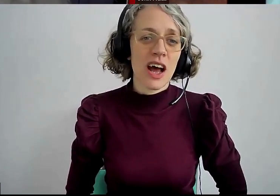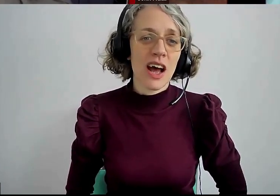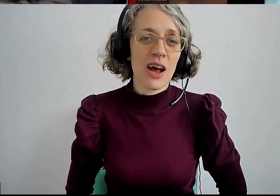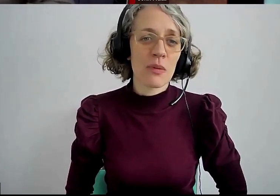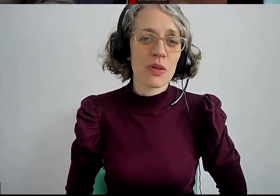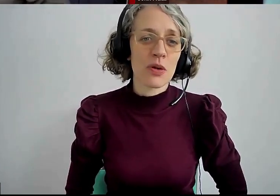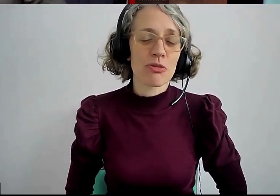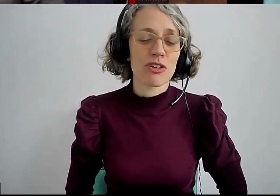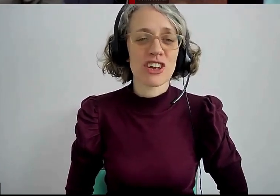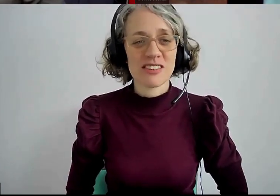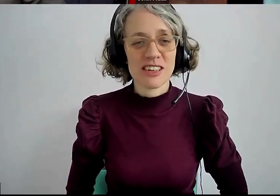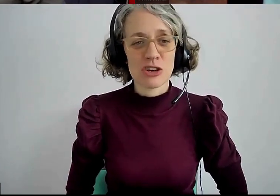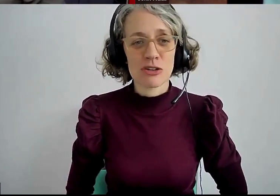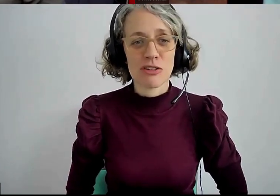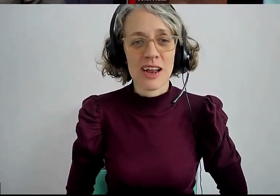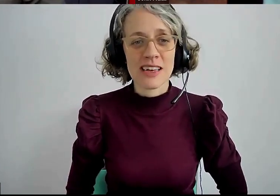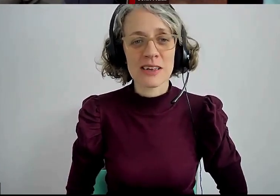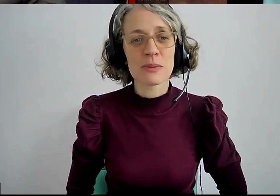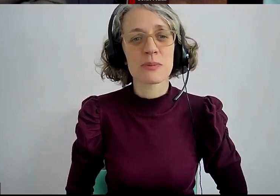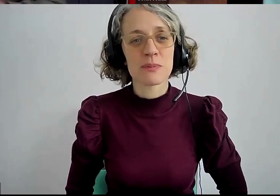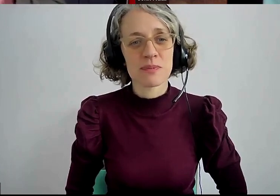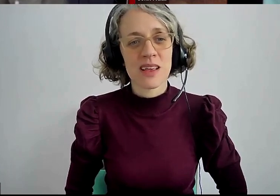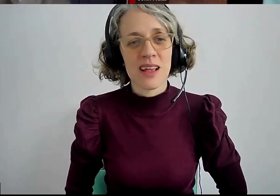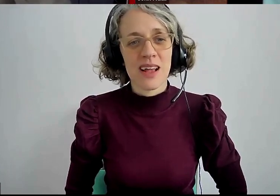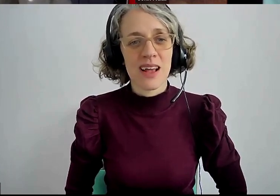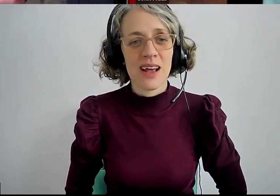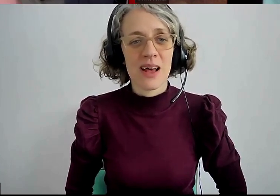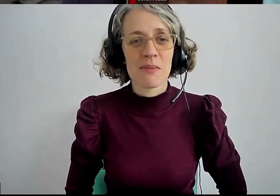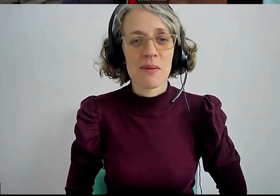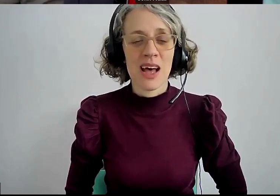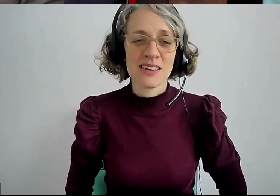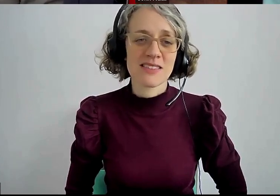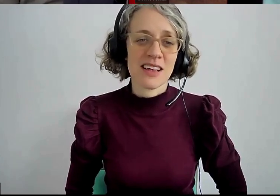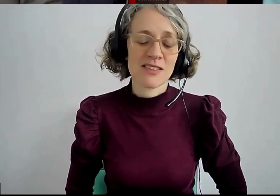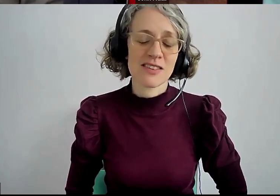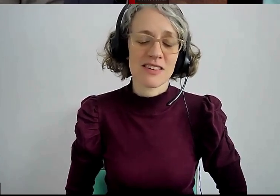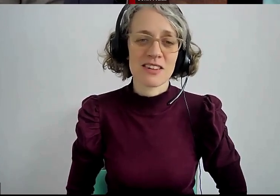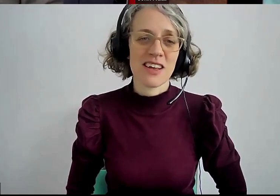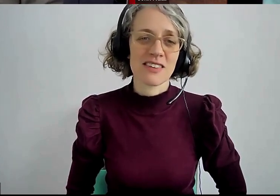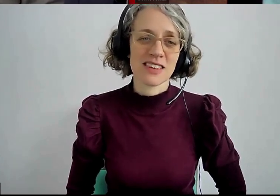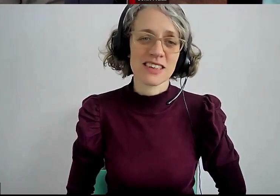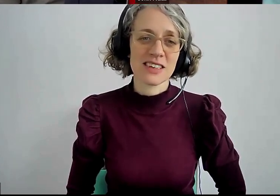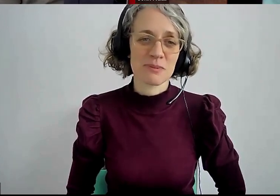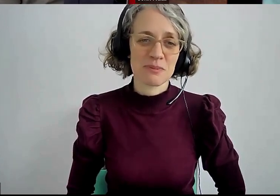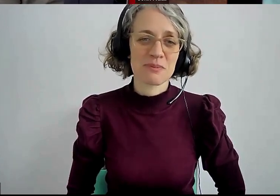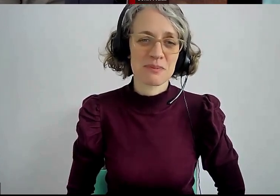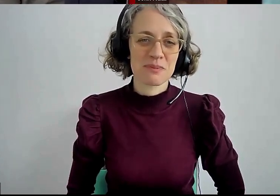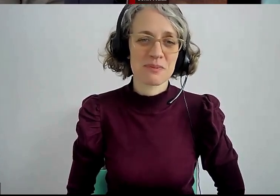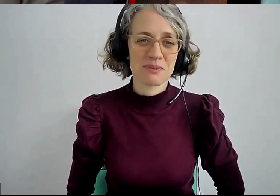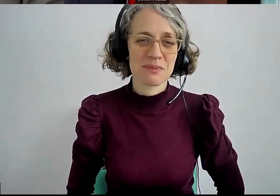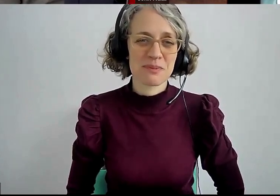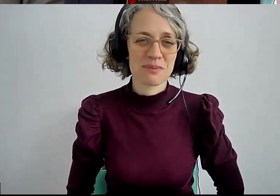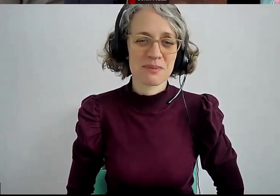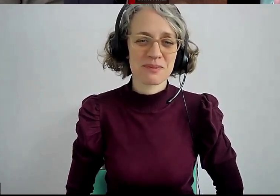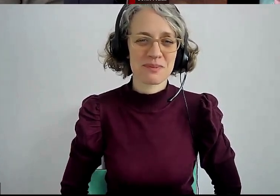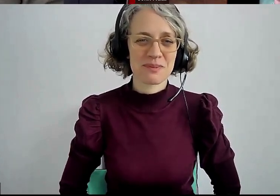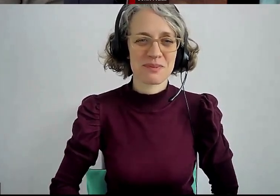luck with your project in Ukraine. It sounds fantastic.